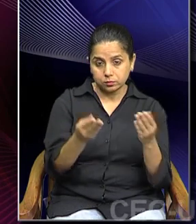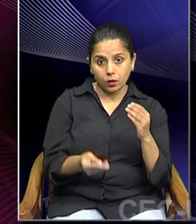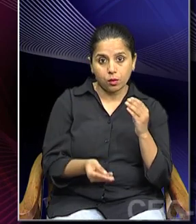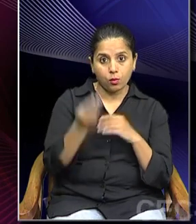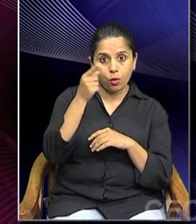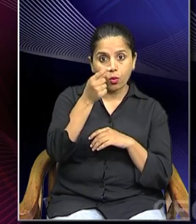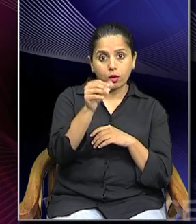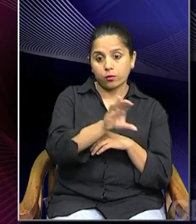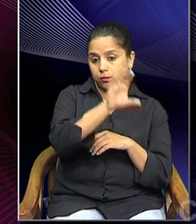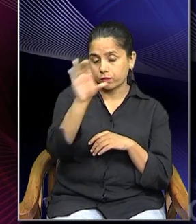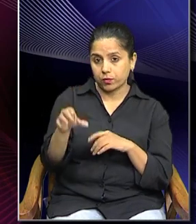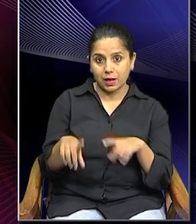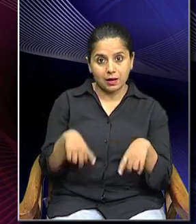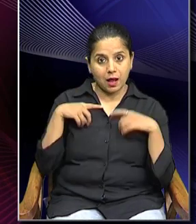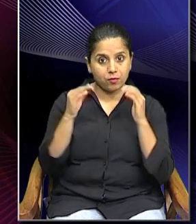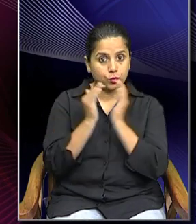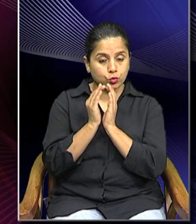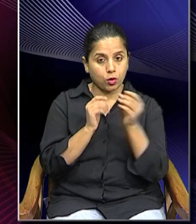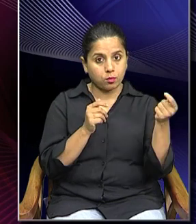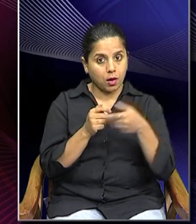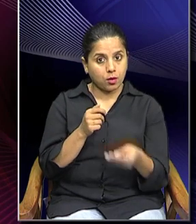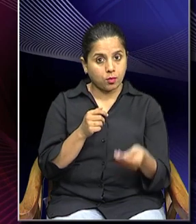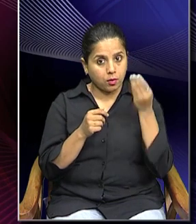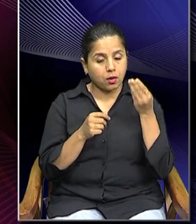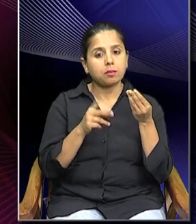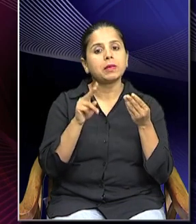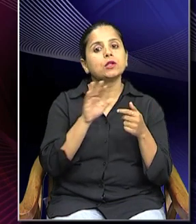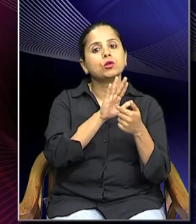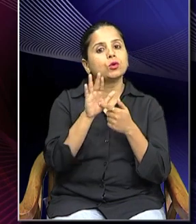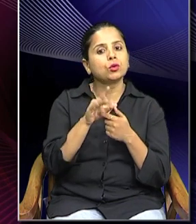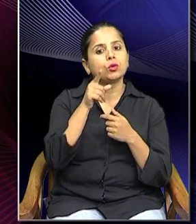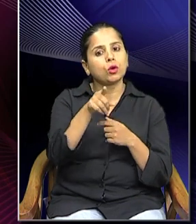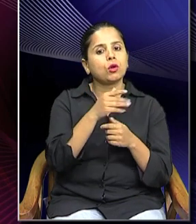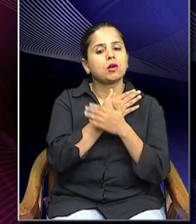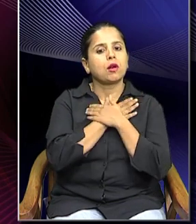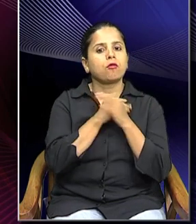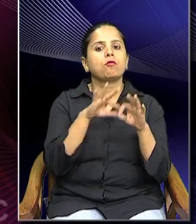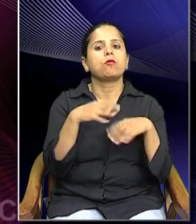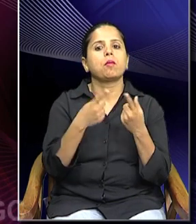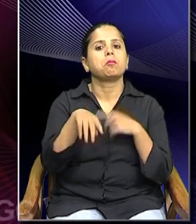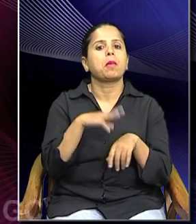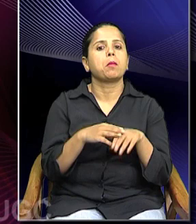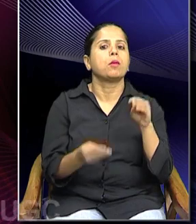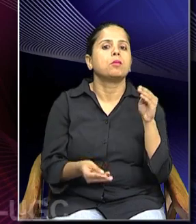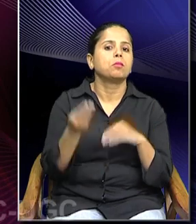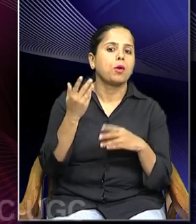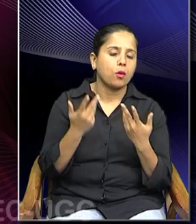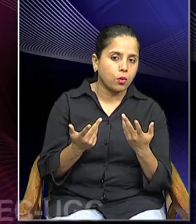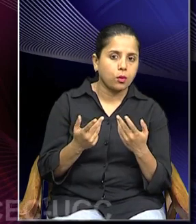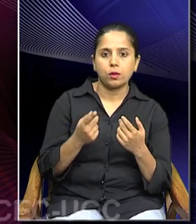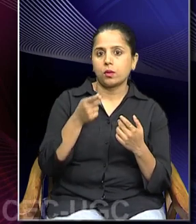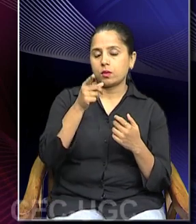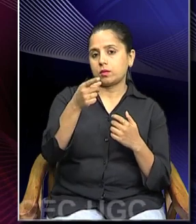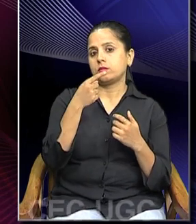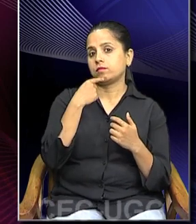you invest in life insurance is an indication that you love your family members more. So, there is